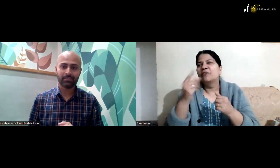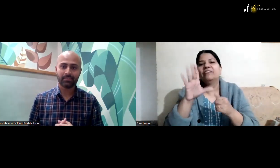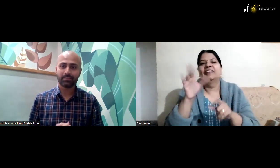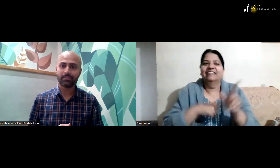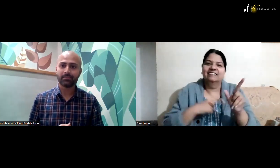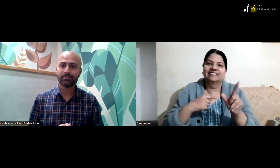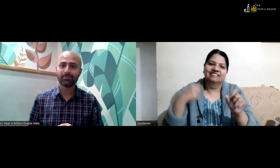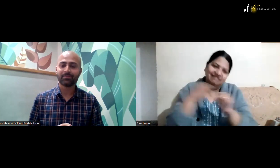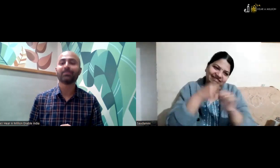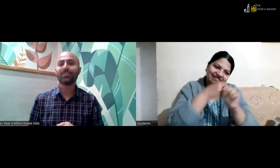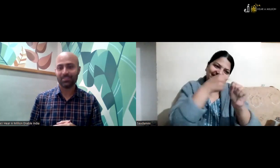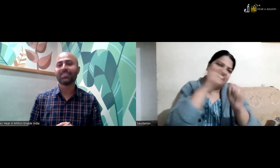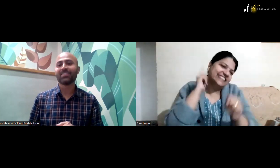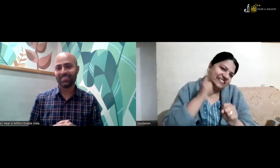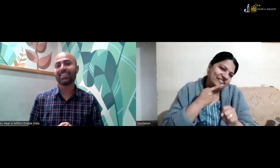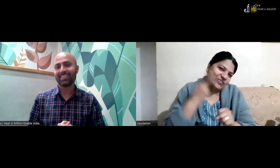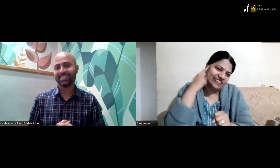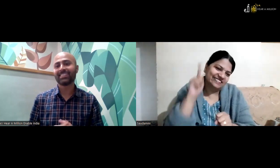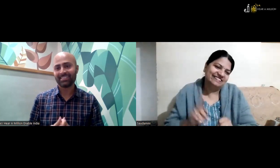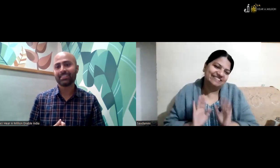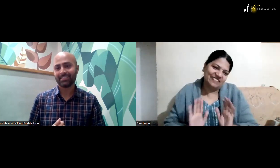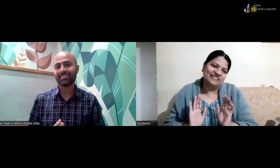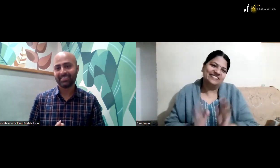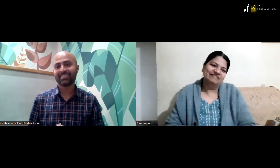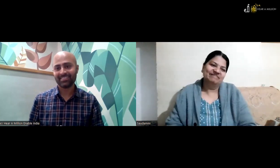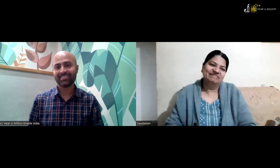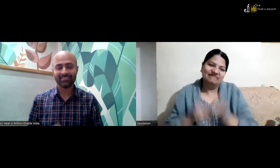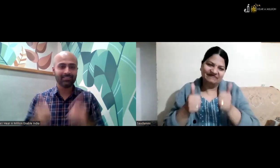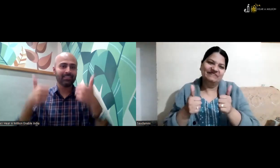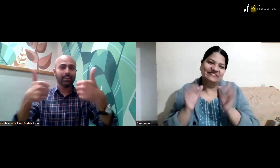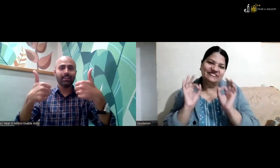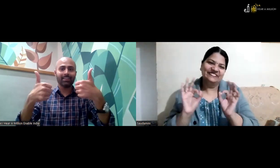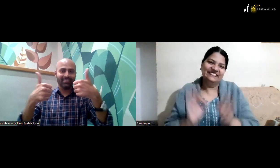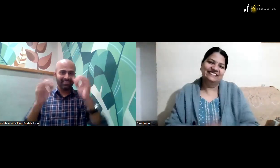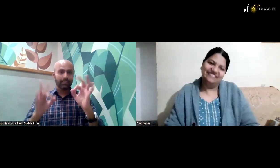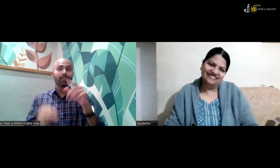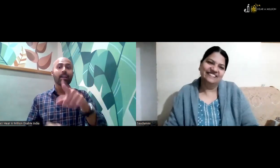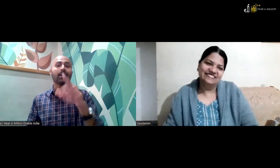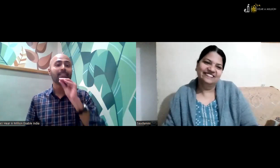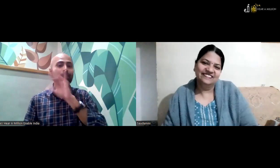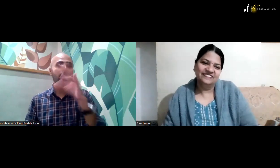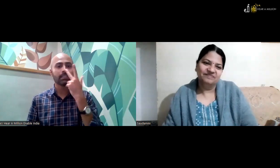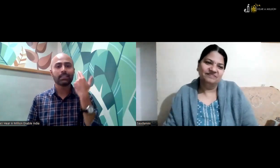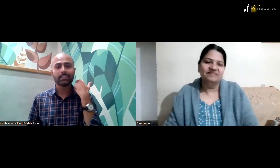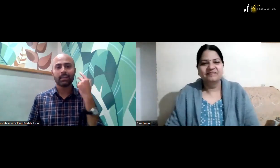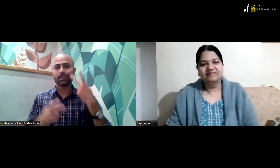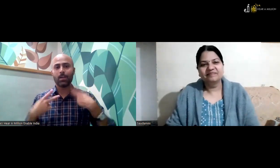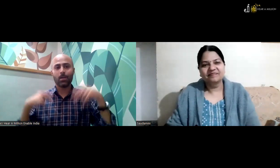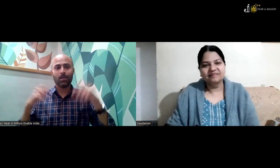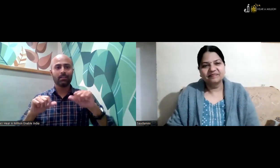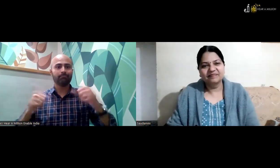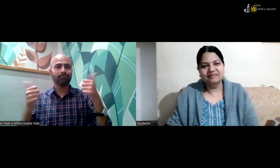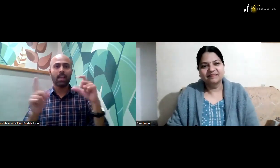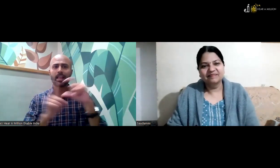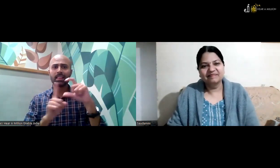law. And it's been more than 15 years, like I wanted to work for the deaf community. All right, that's